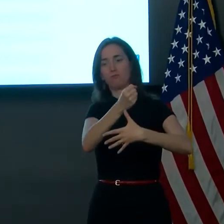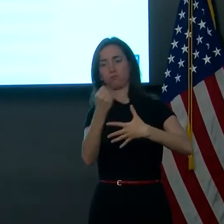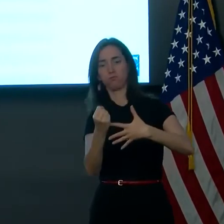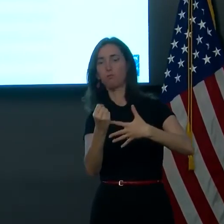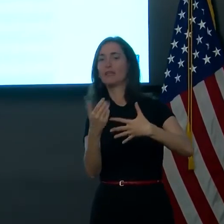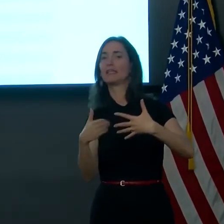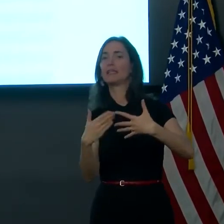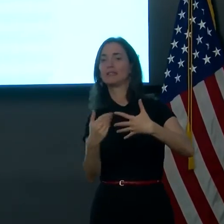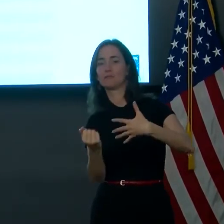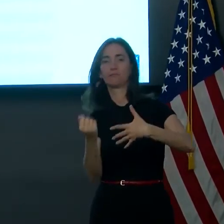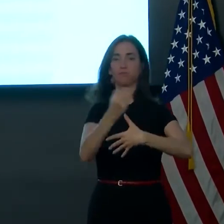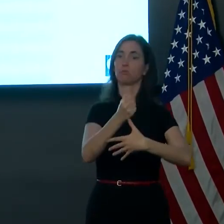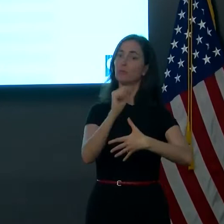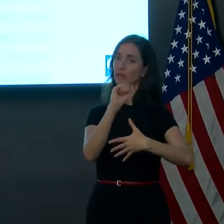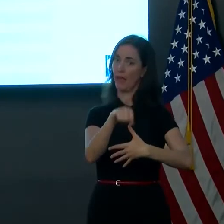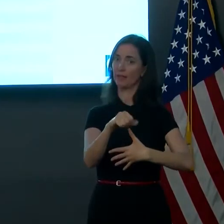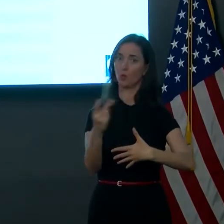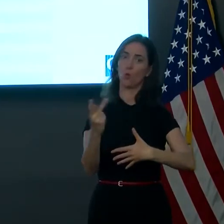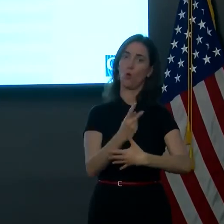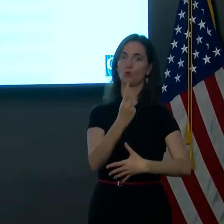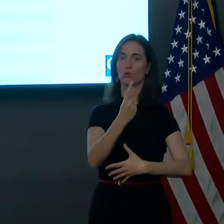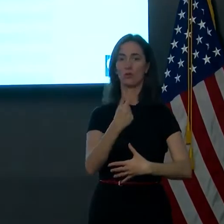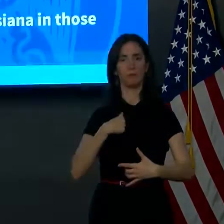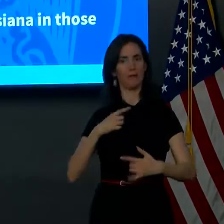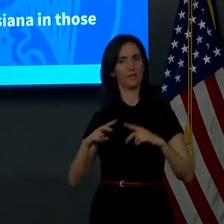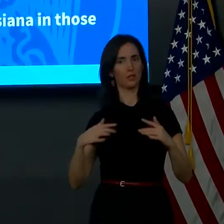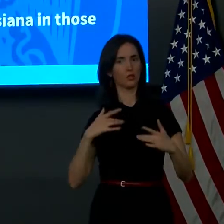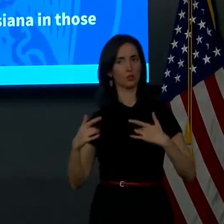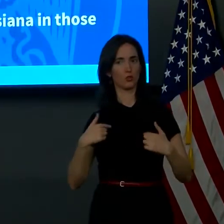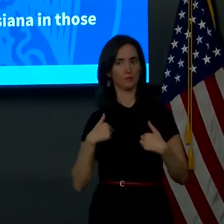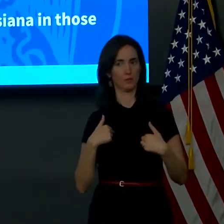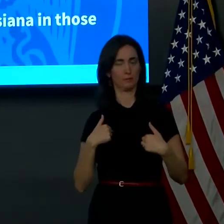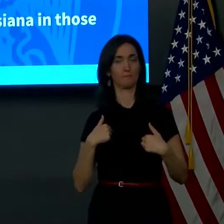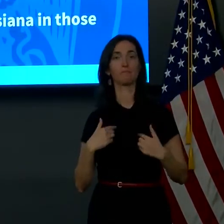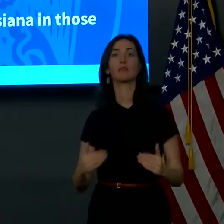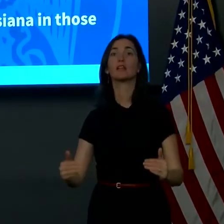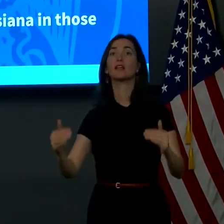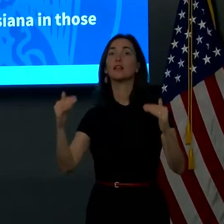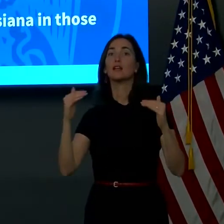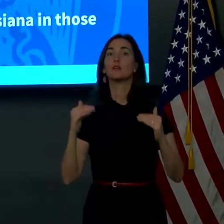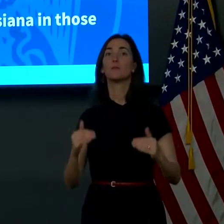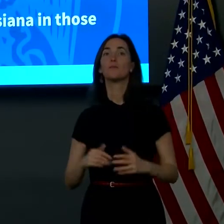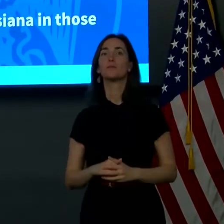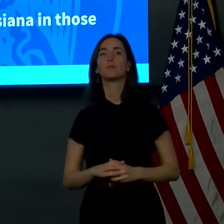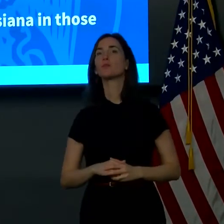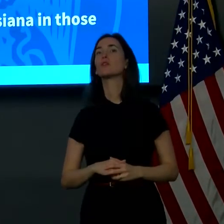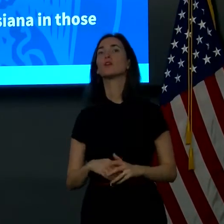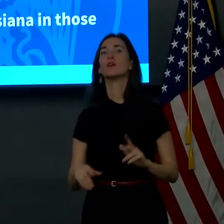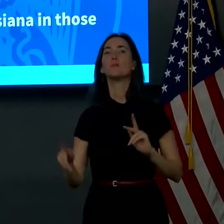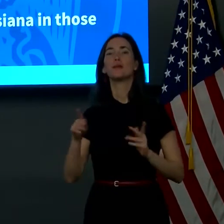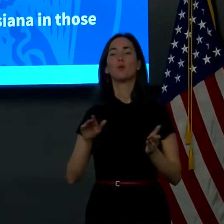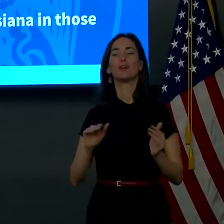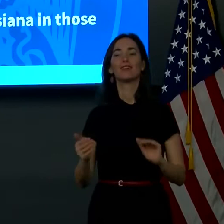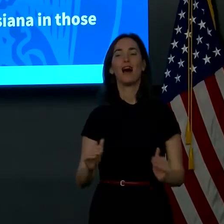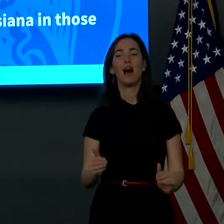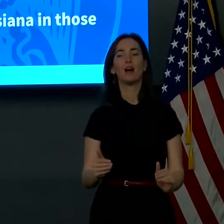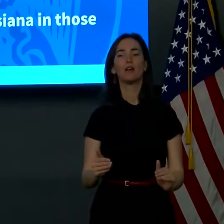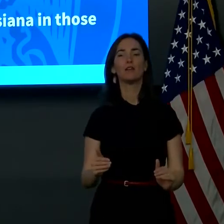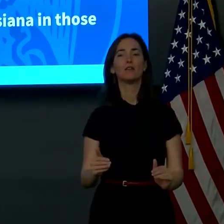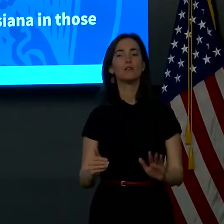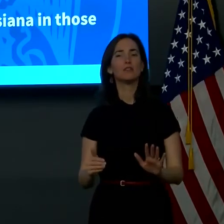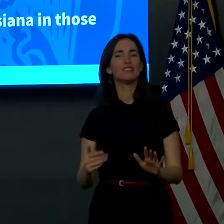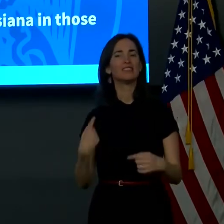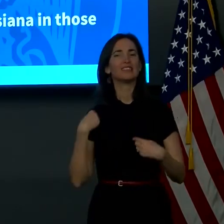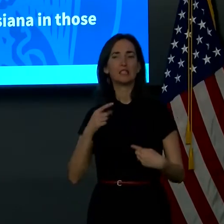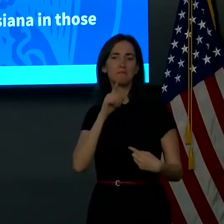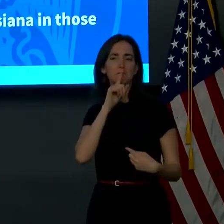concern of mine. Next slide, please. We haven't spoken about fatalities from COVID in a little while, so I wanted to